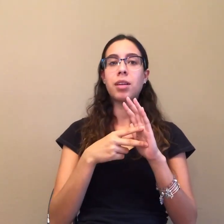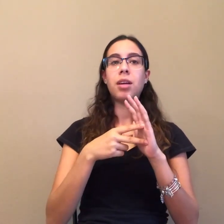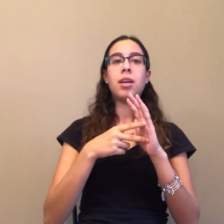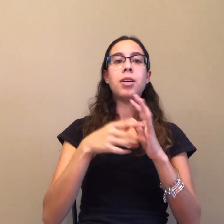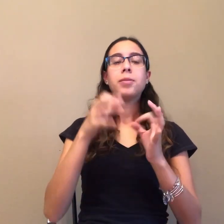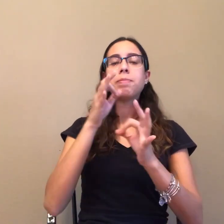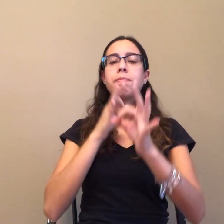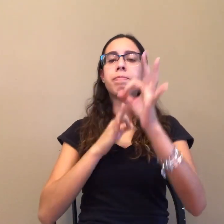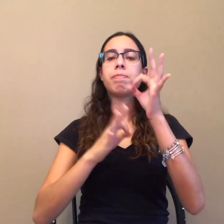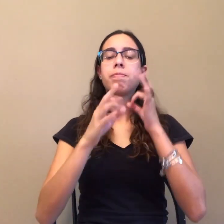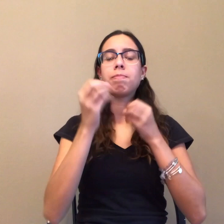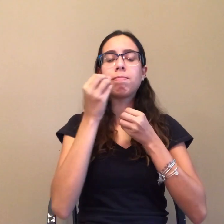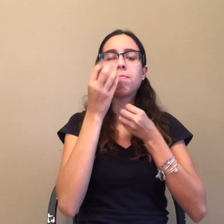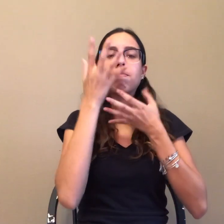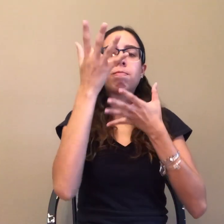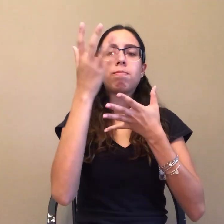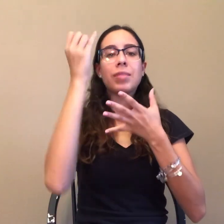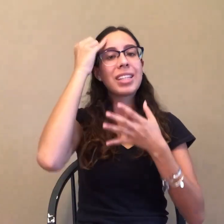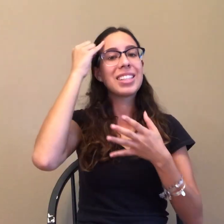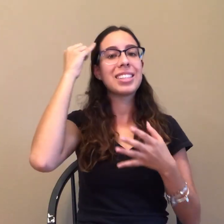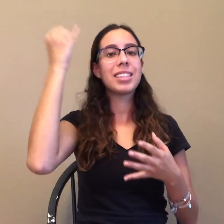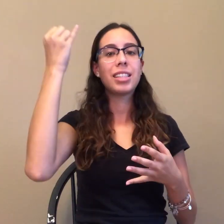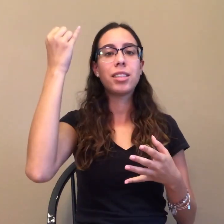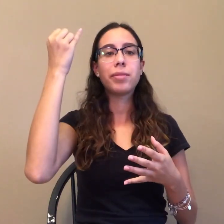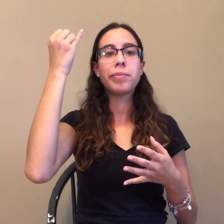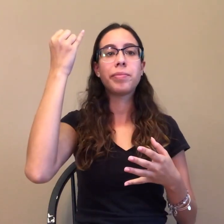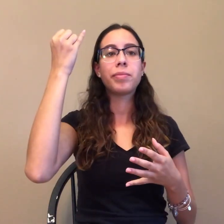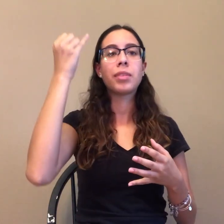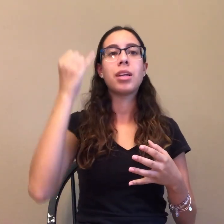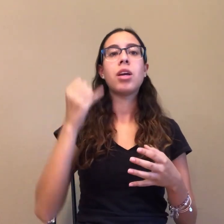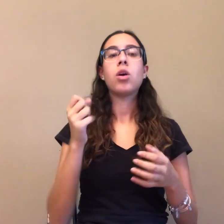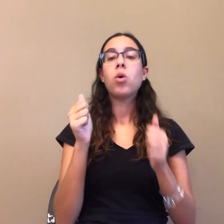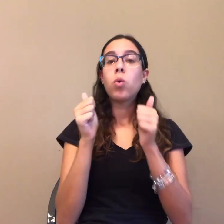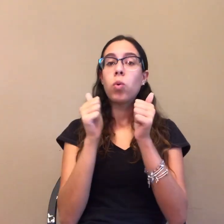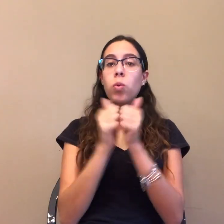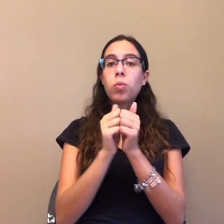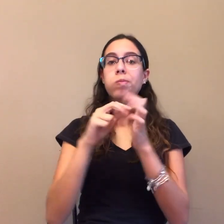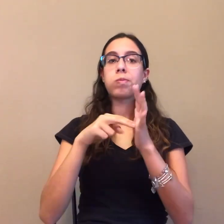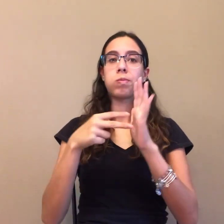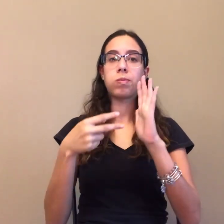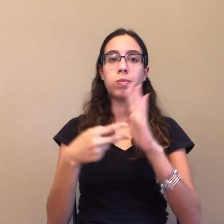means the exchange of information and ideas with intent.